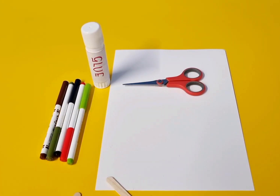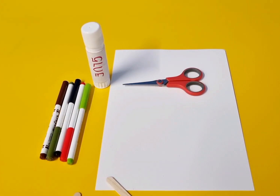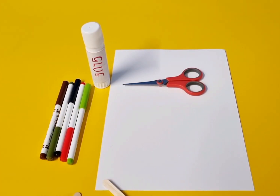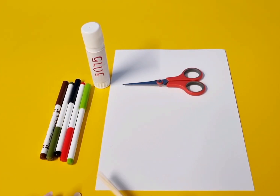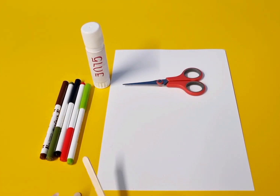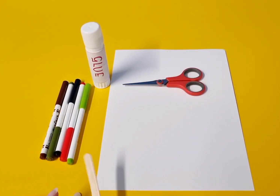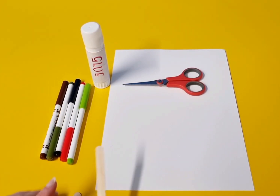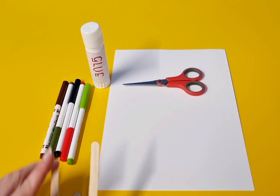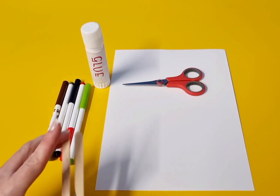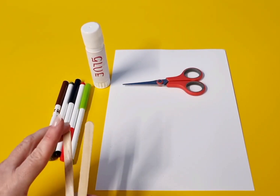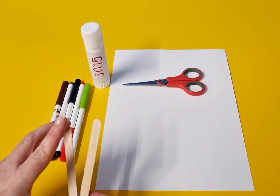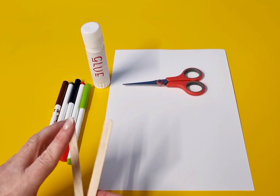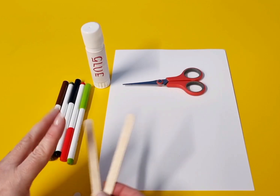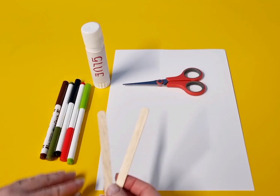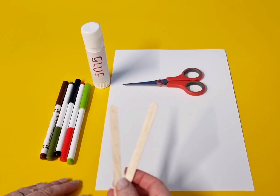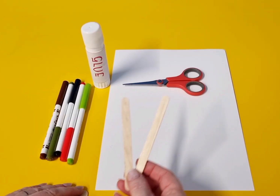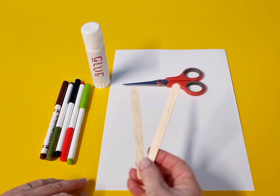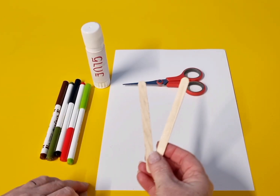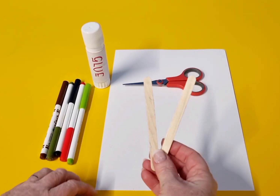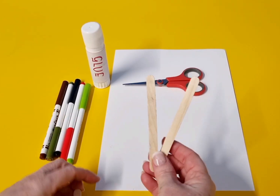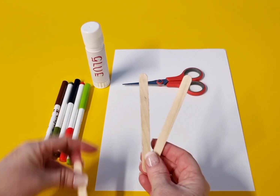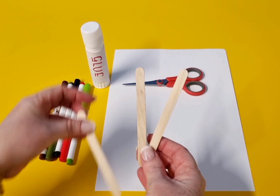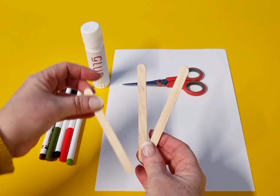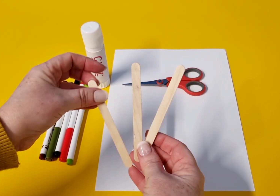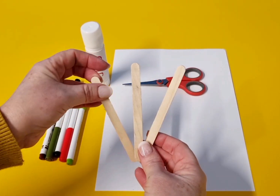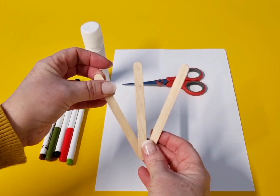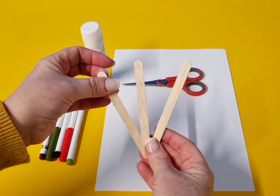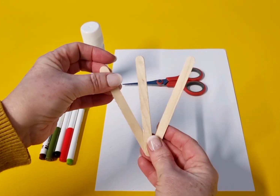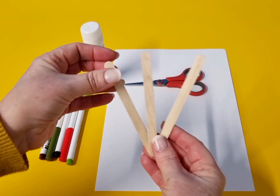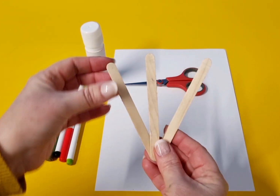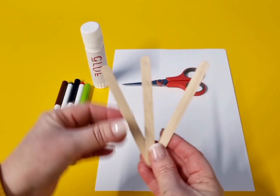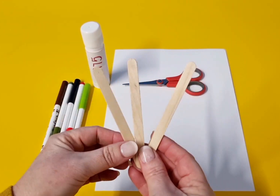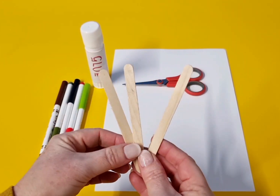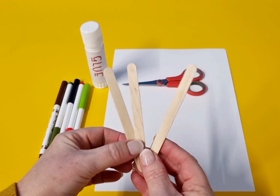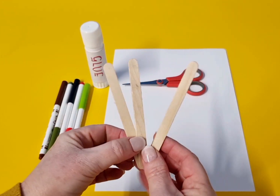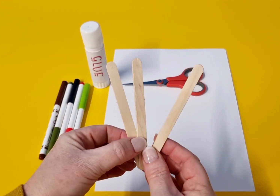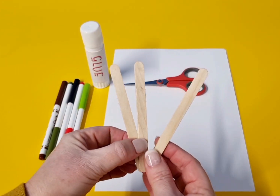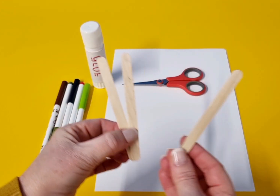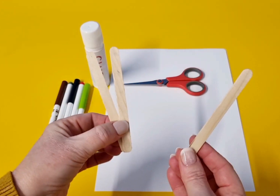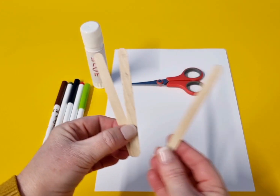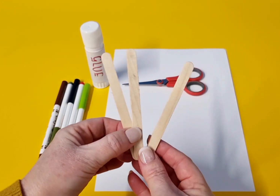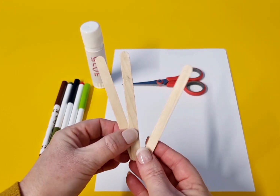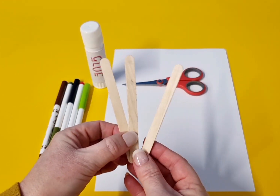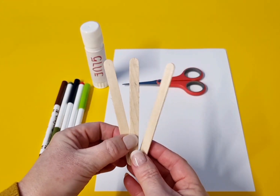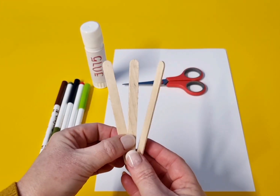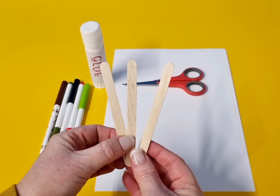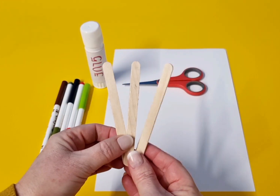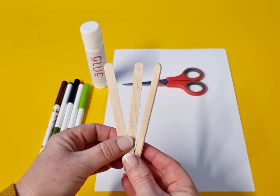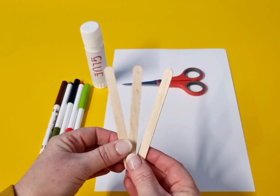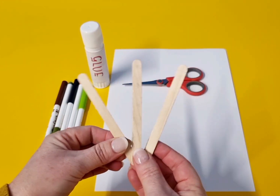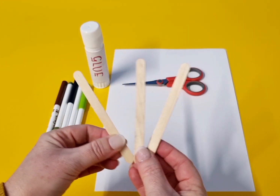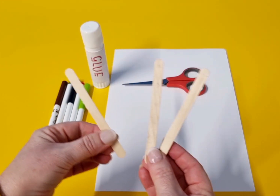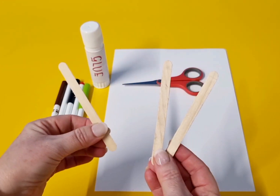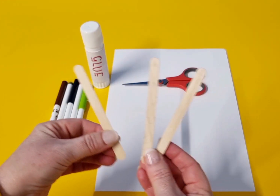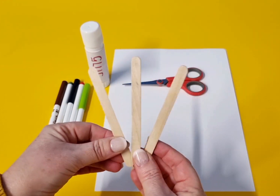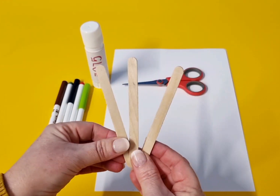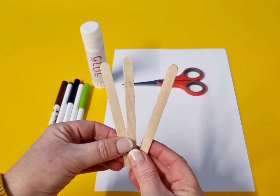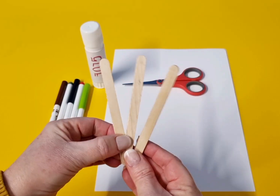is fine. You'll also need 3 or 4 lolly sticks to make the core. Now you can buy